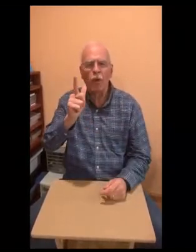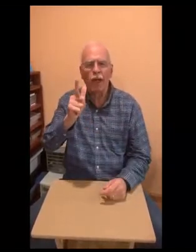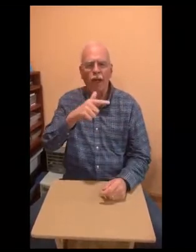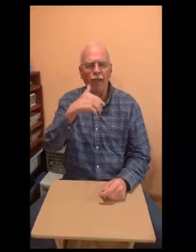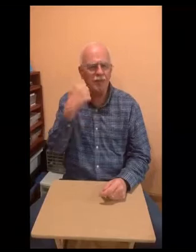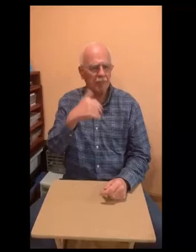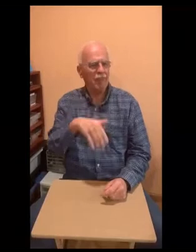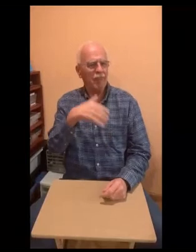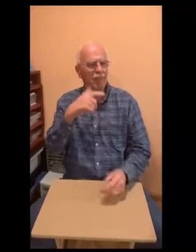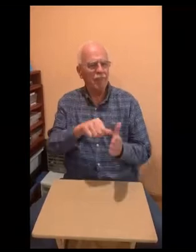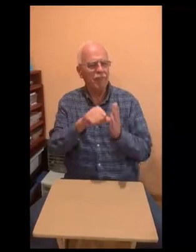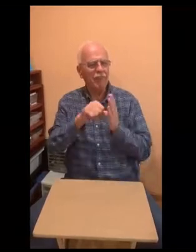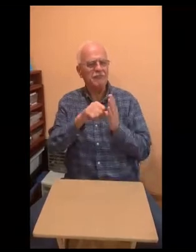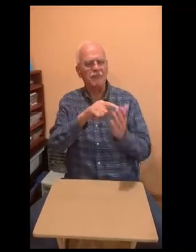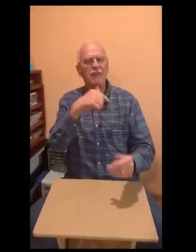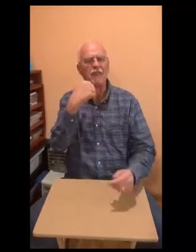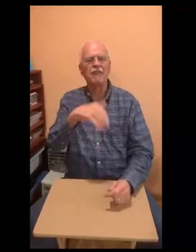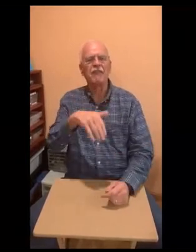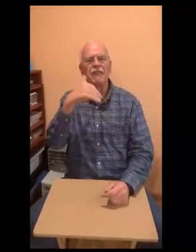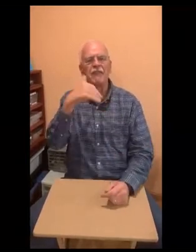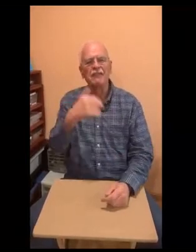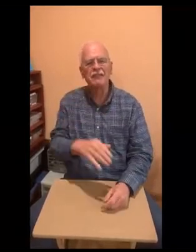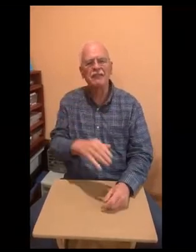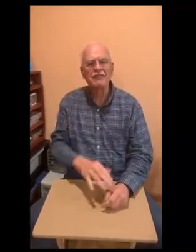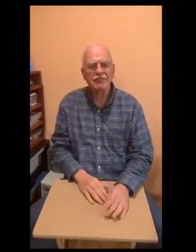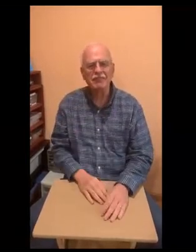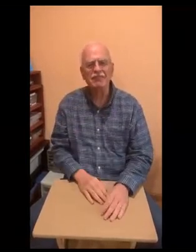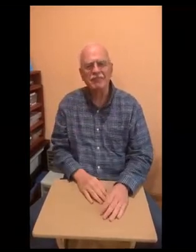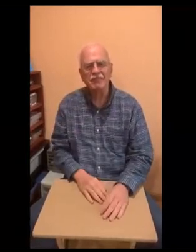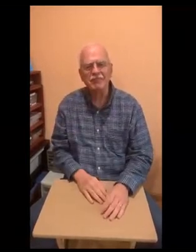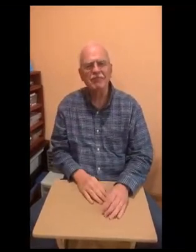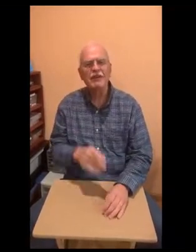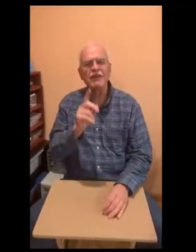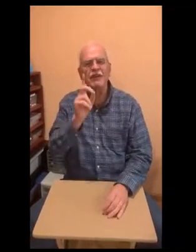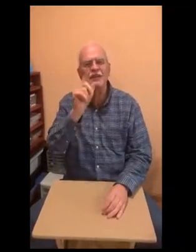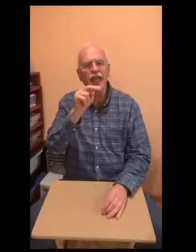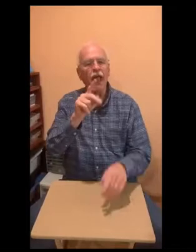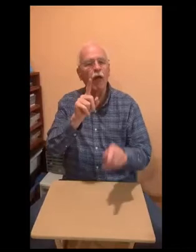and he always tipped the waiter well. I was very impressed.